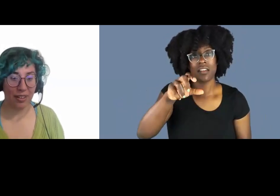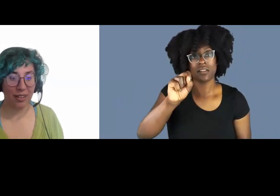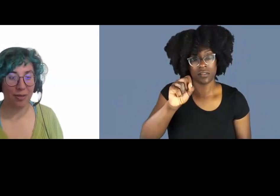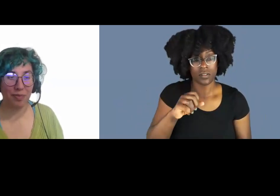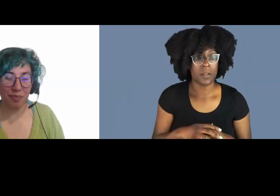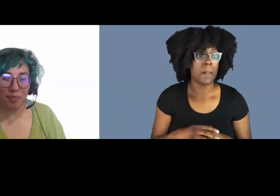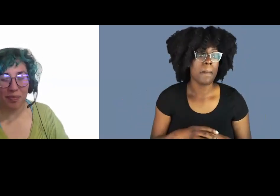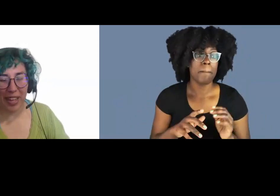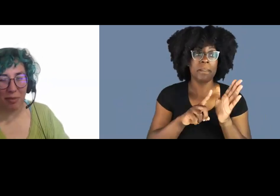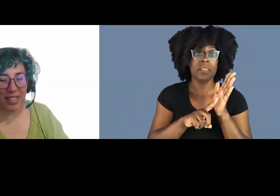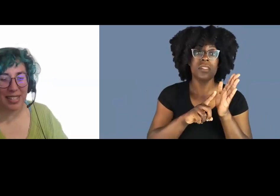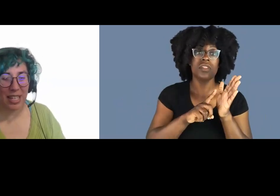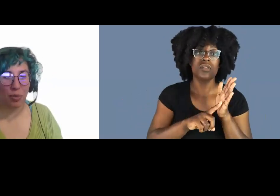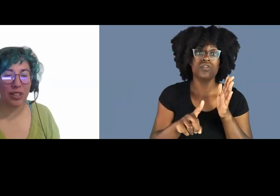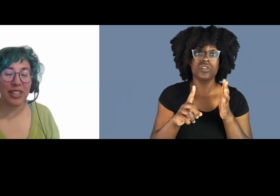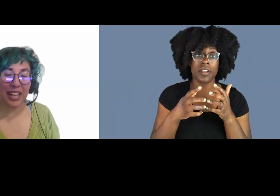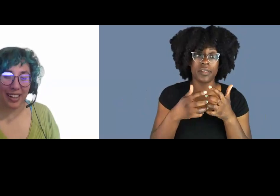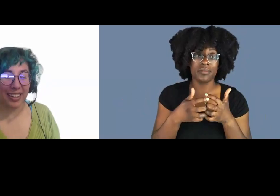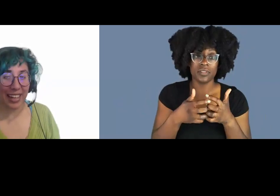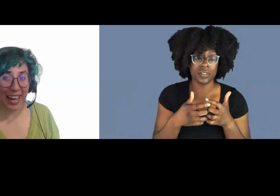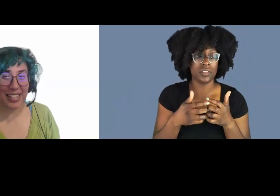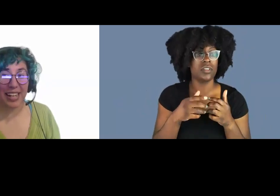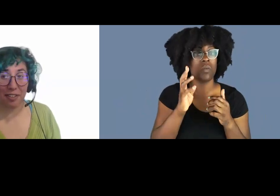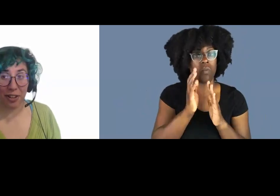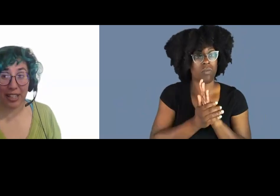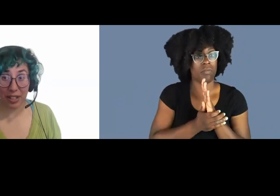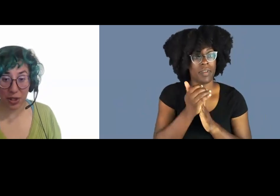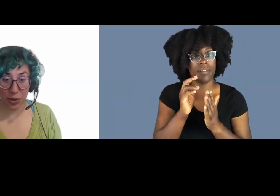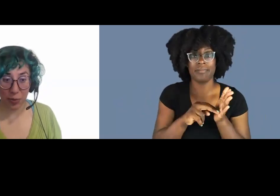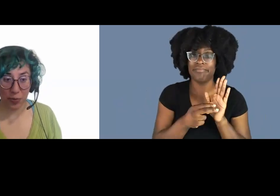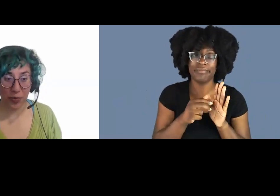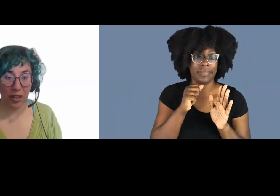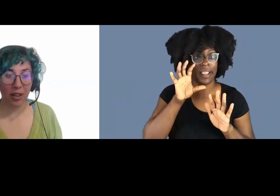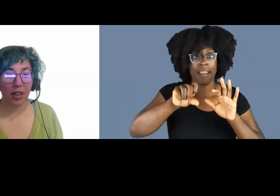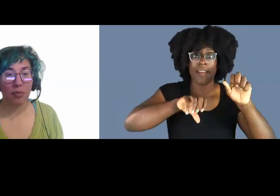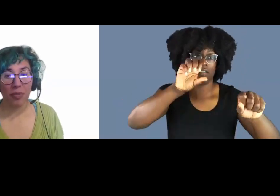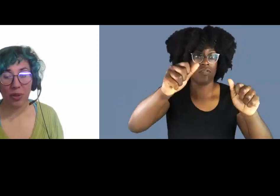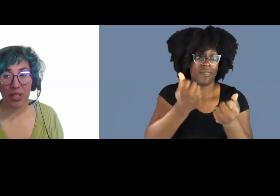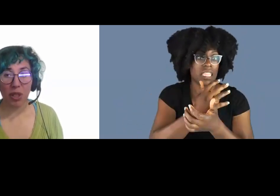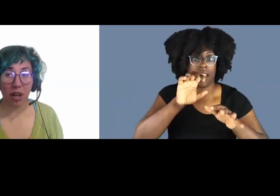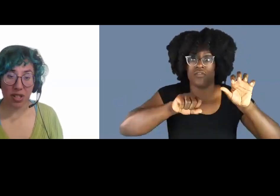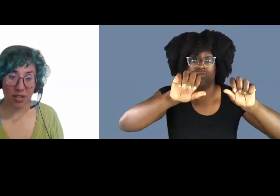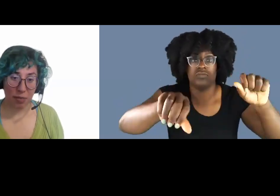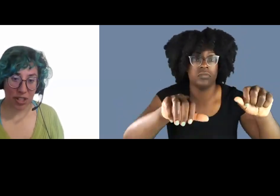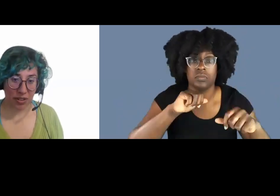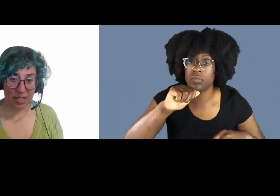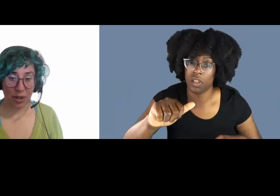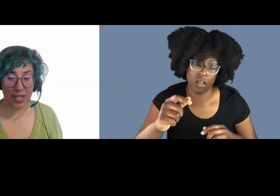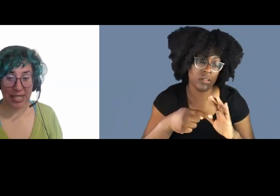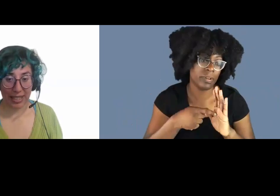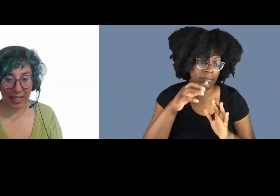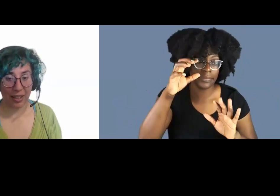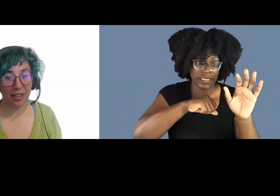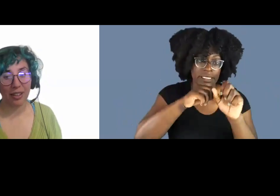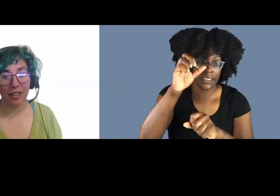that means it will not catch every issue. You need to be conscious of the materials that